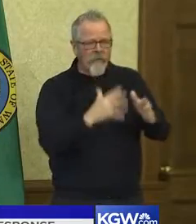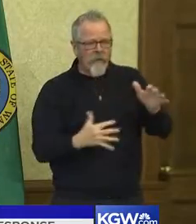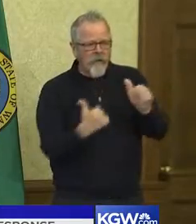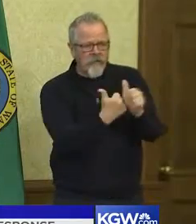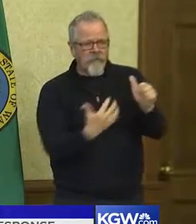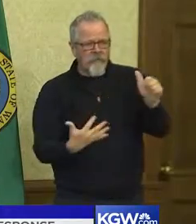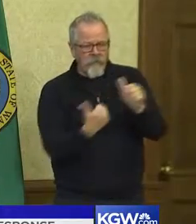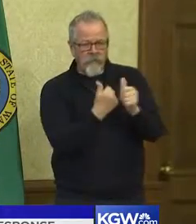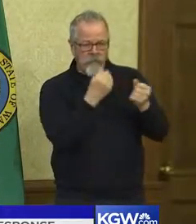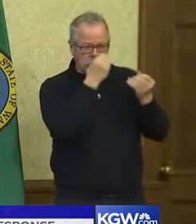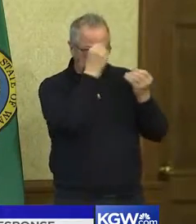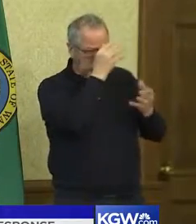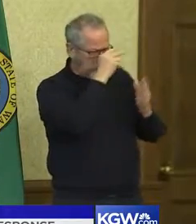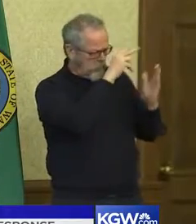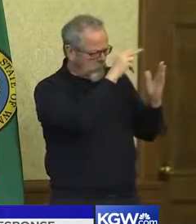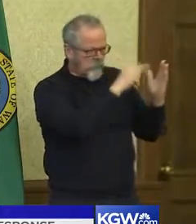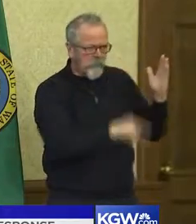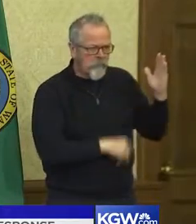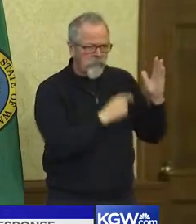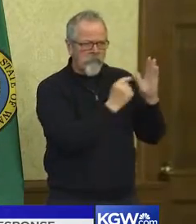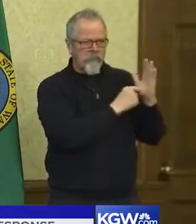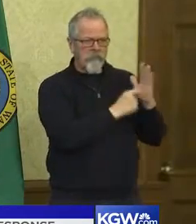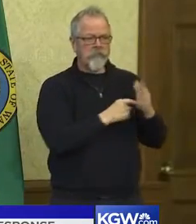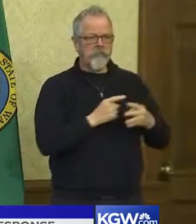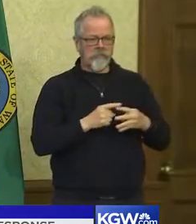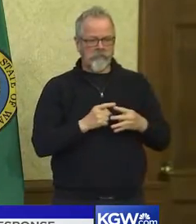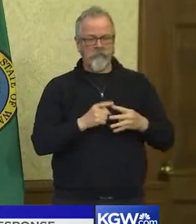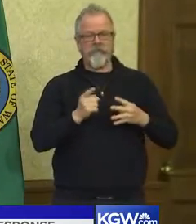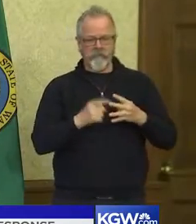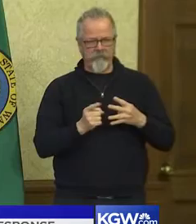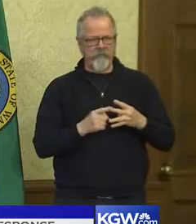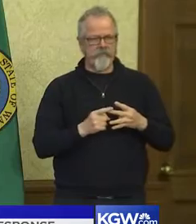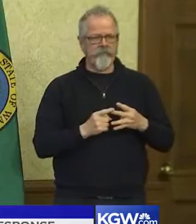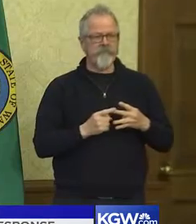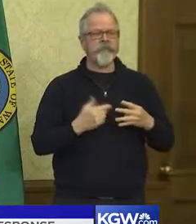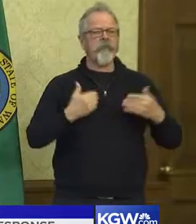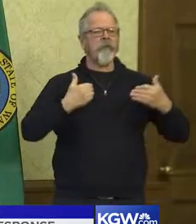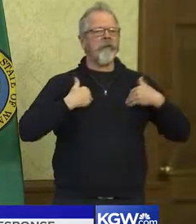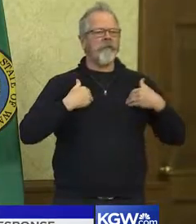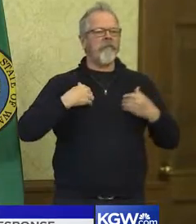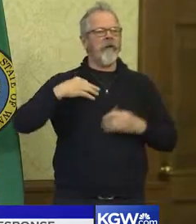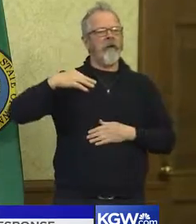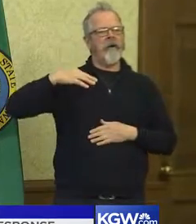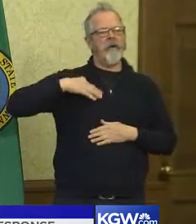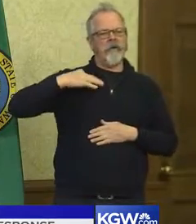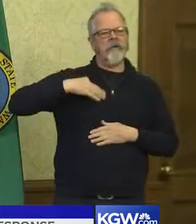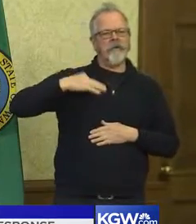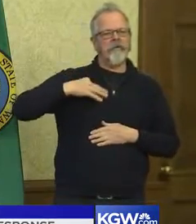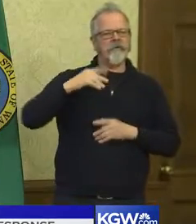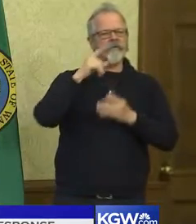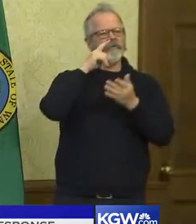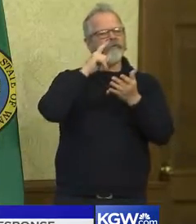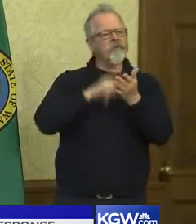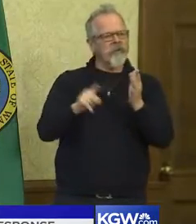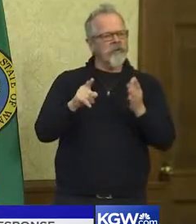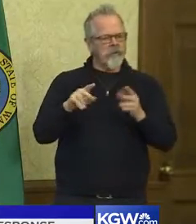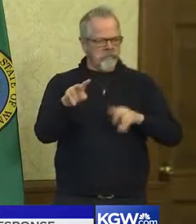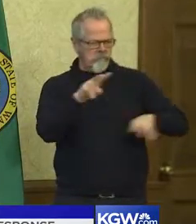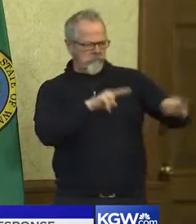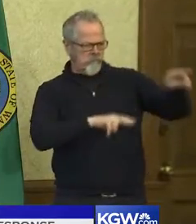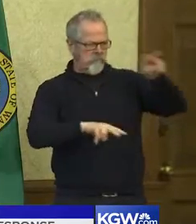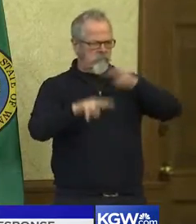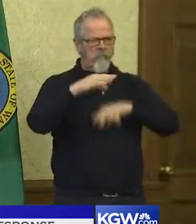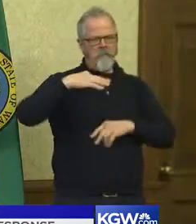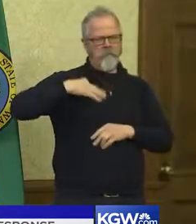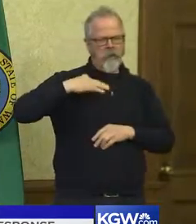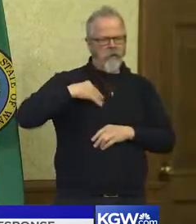now with our current unemployment insurance or for the new expanded unemployment assistance? Number 3, the application checklist. Now, for anybody